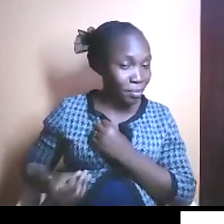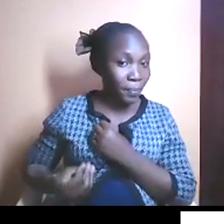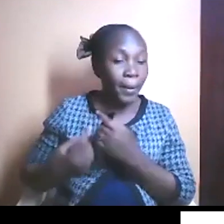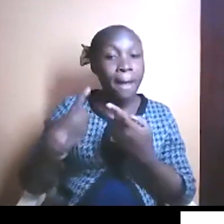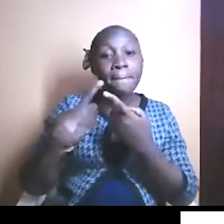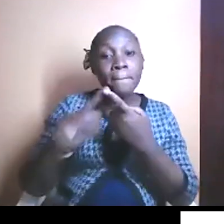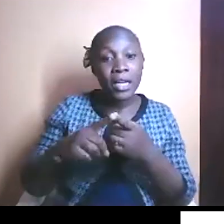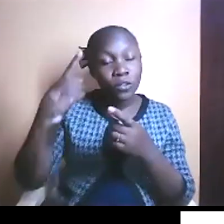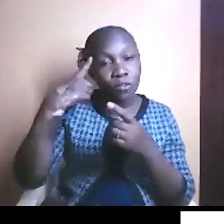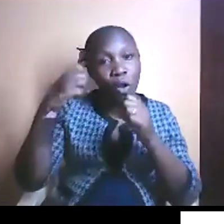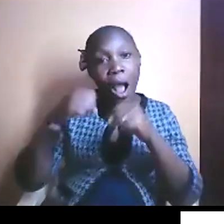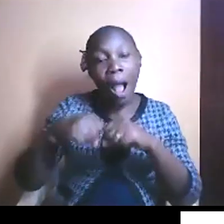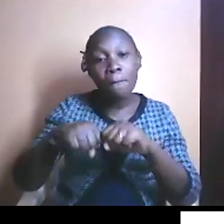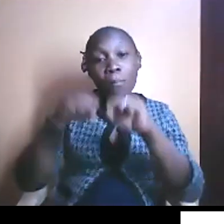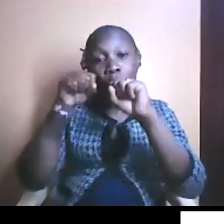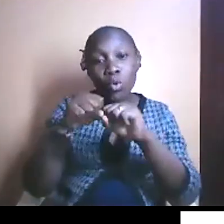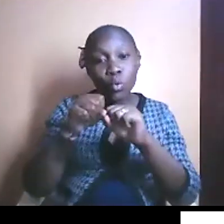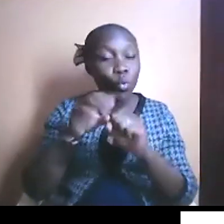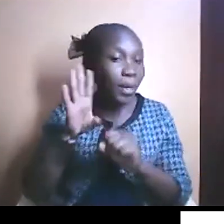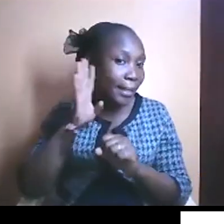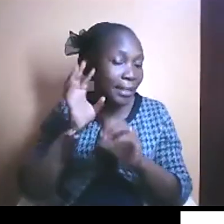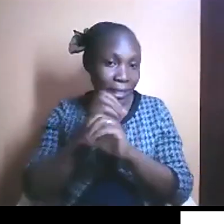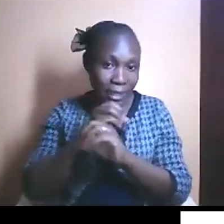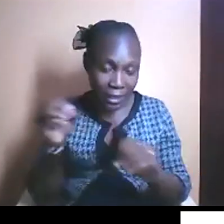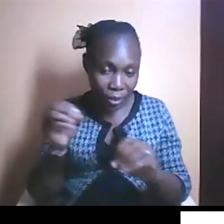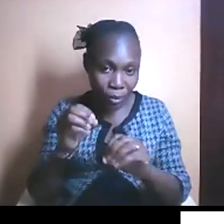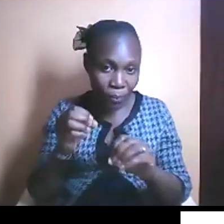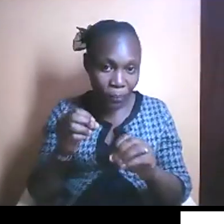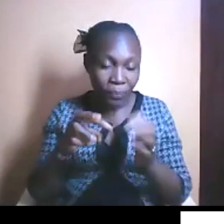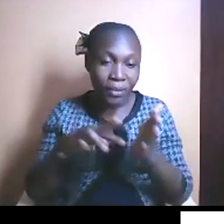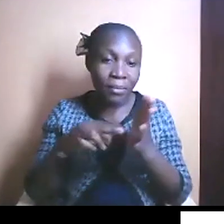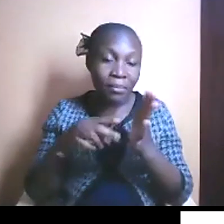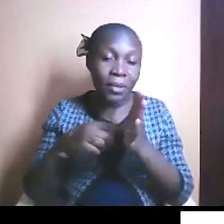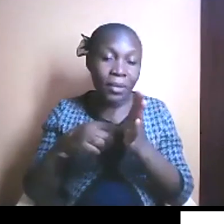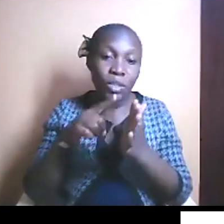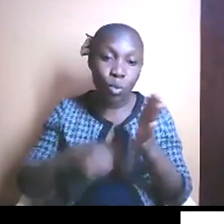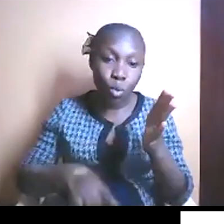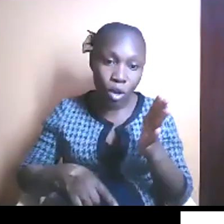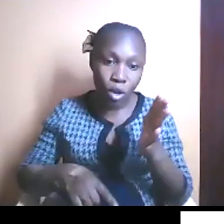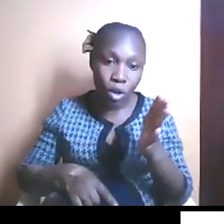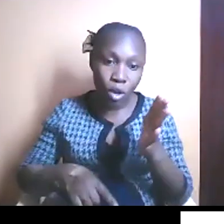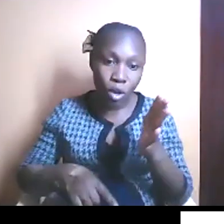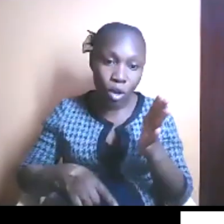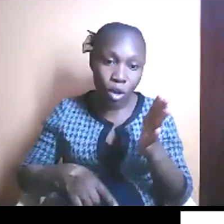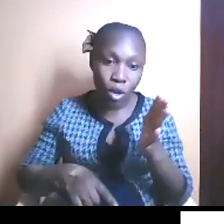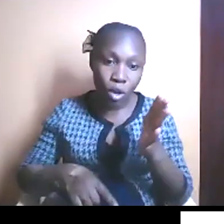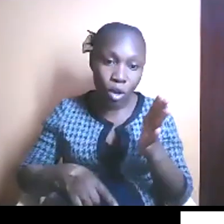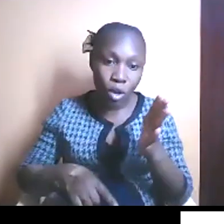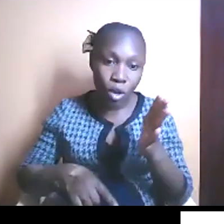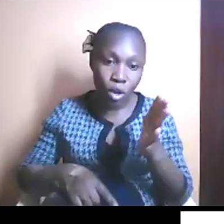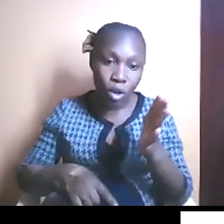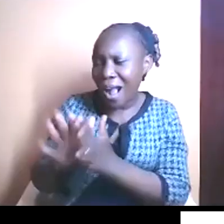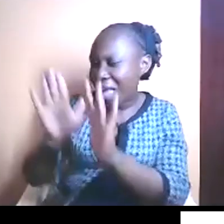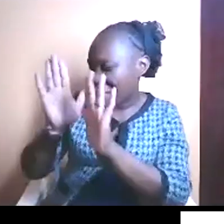is communicating that these employees are trivial, they're not important, and